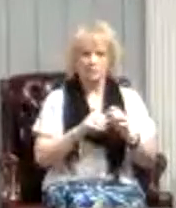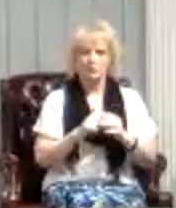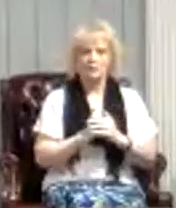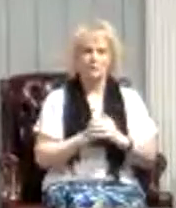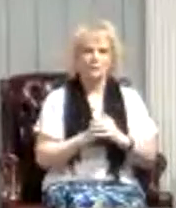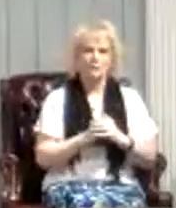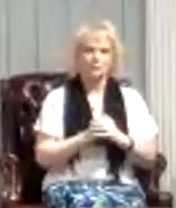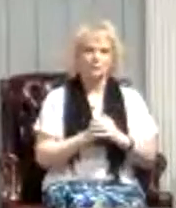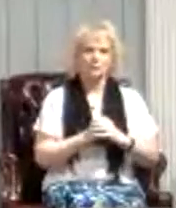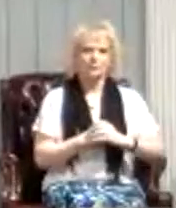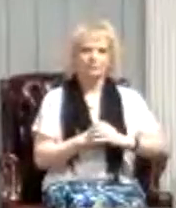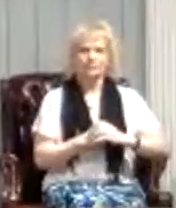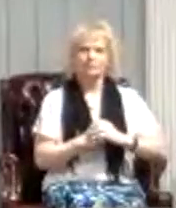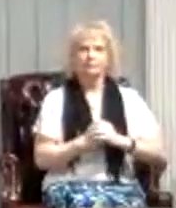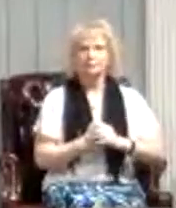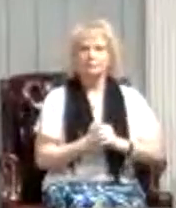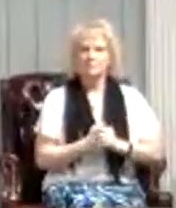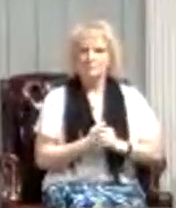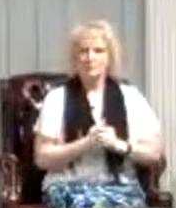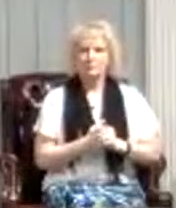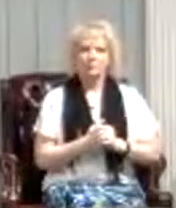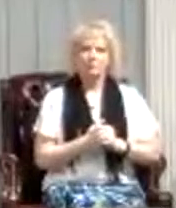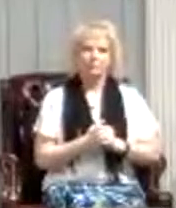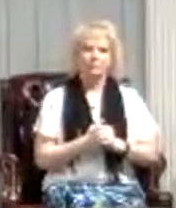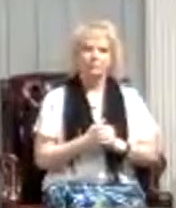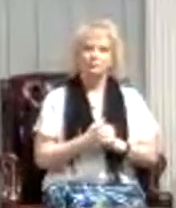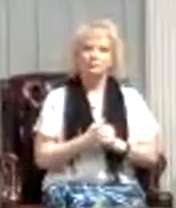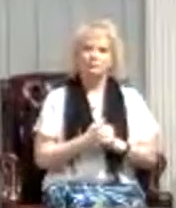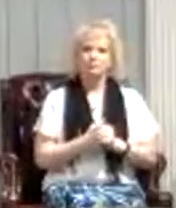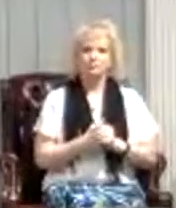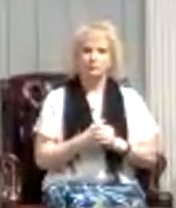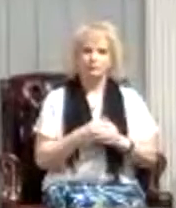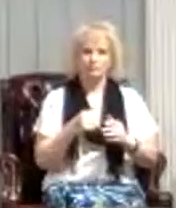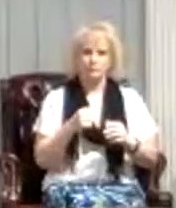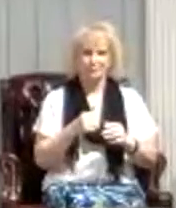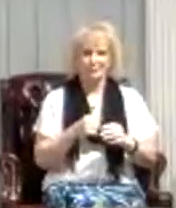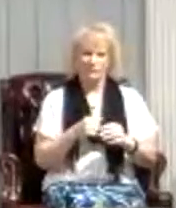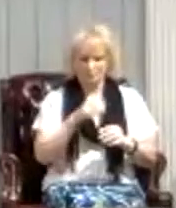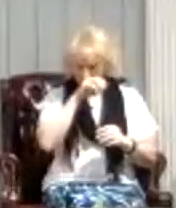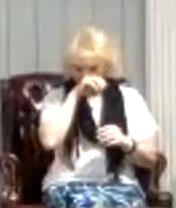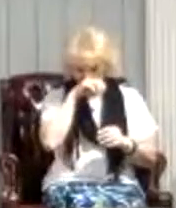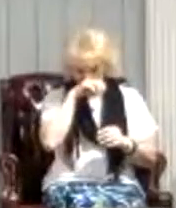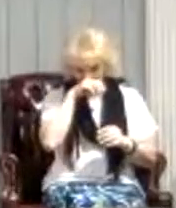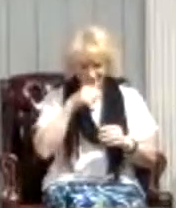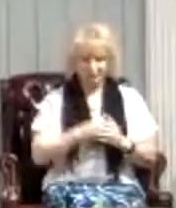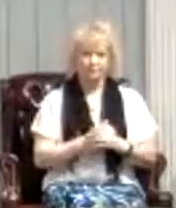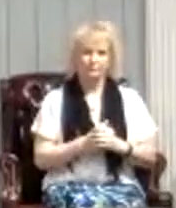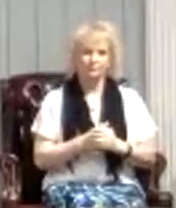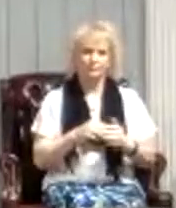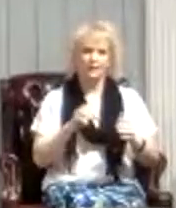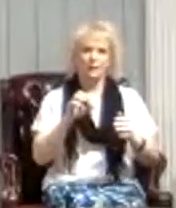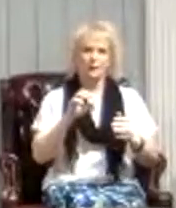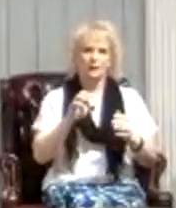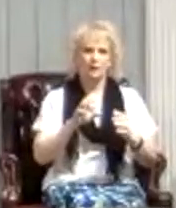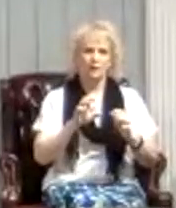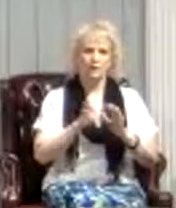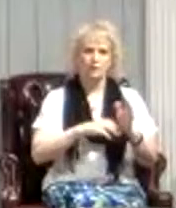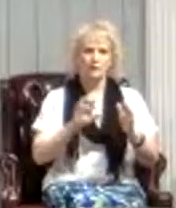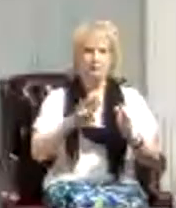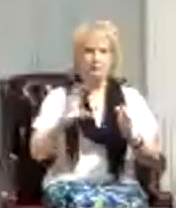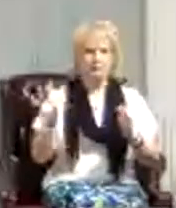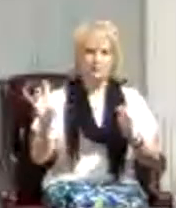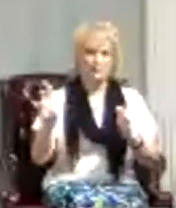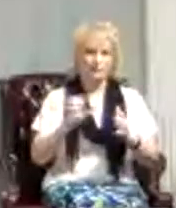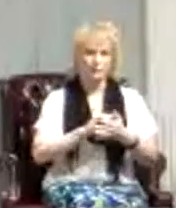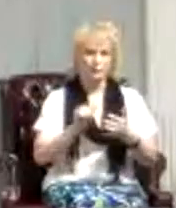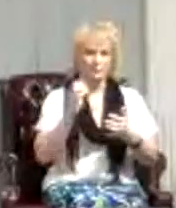I'm just going to read these three verses. I want you to hear them. Then I'll have a word of prayer for you to be seated. We'll get into the message this morning. Psalm 57, verse 7. Listen to